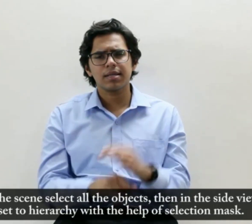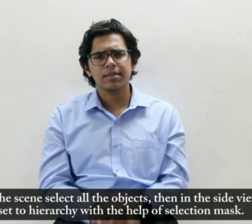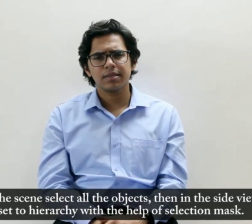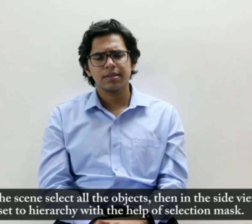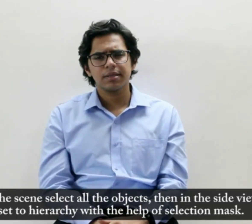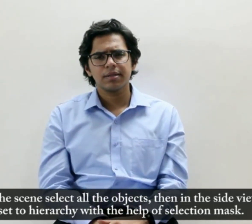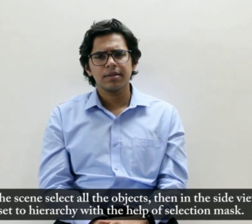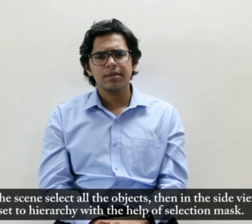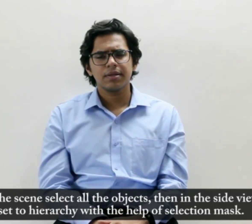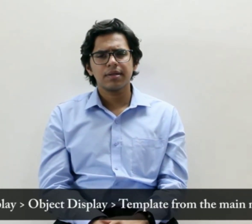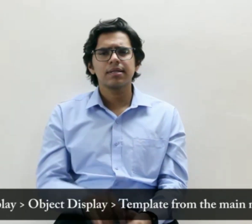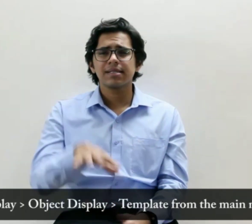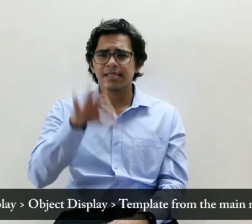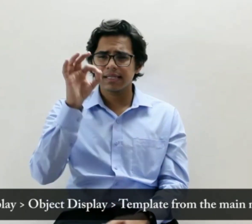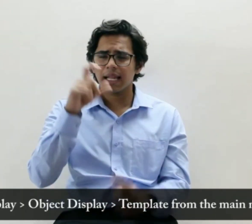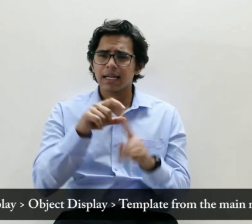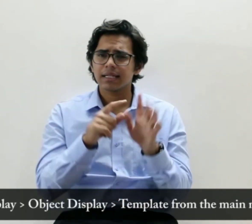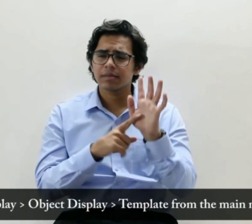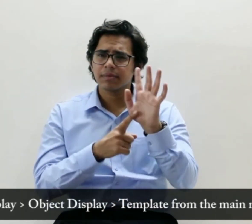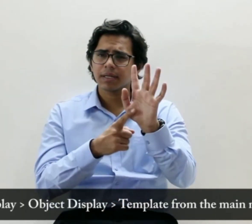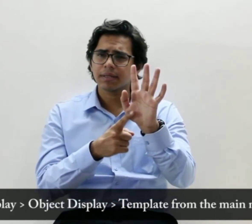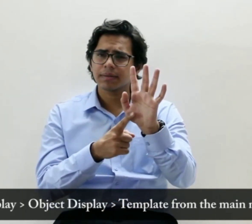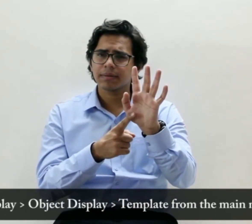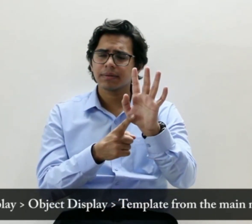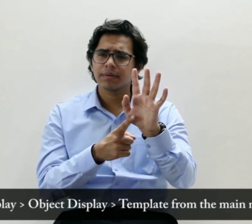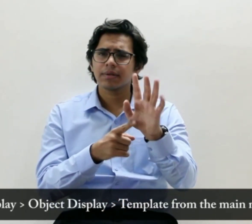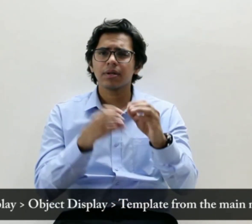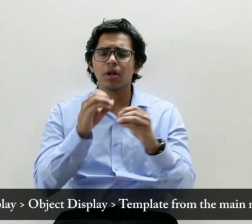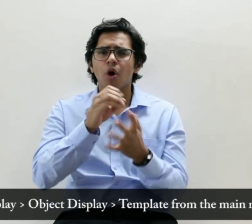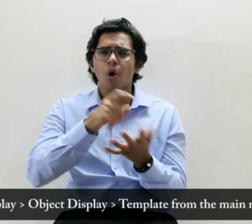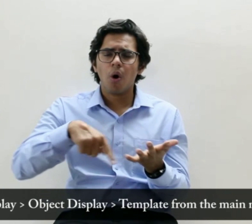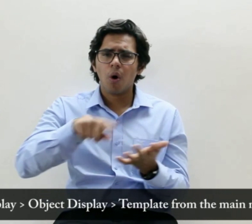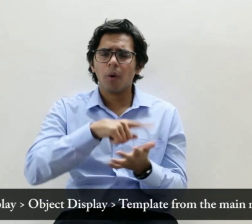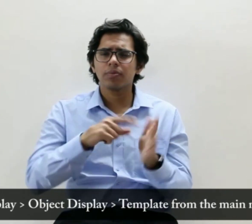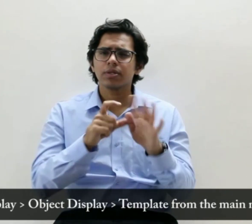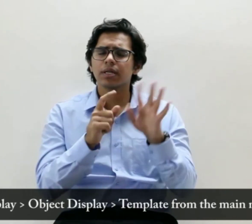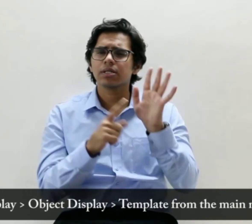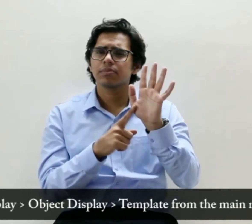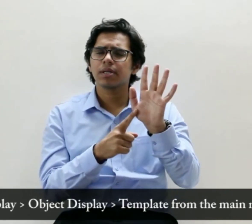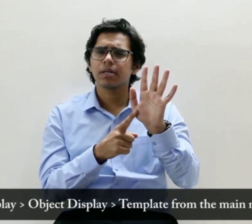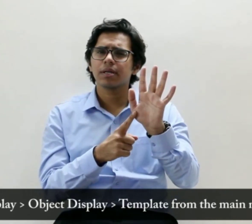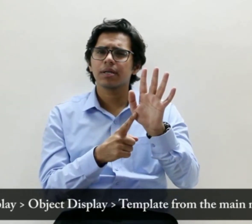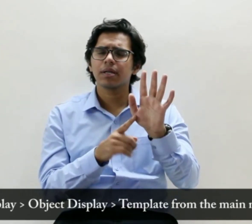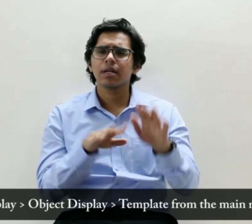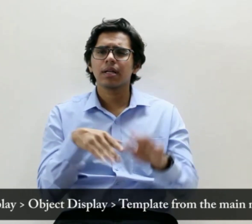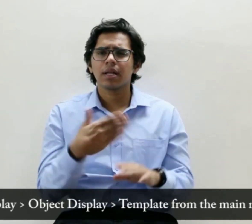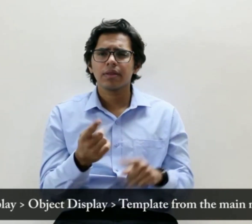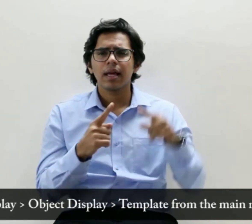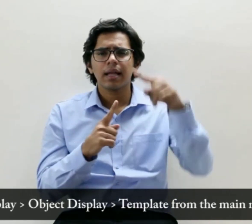Select display, then object display, then template from the main menu bar.